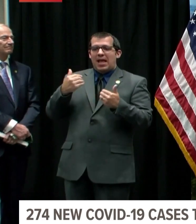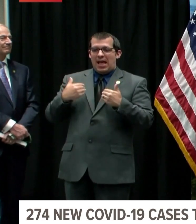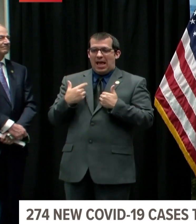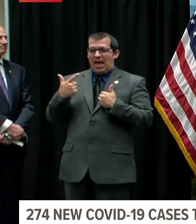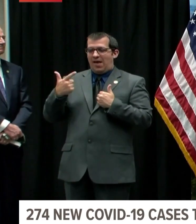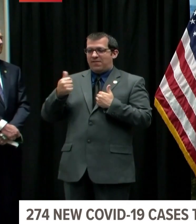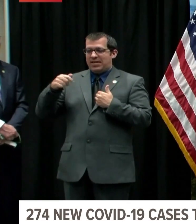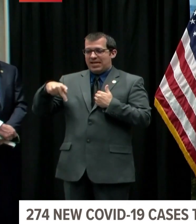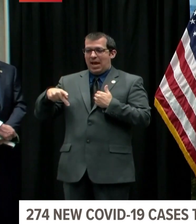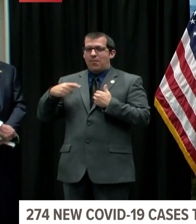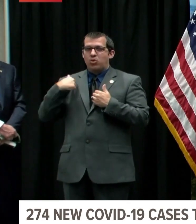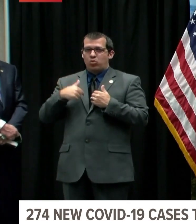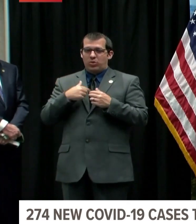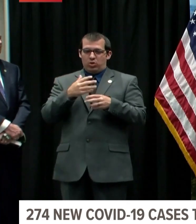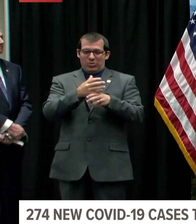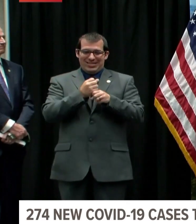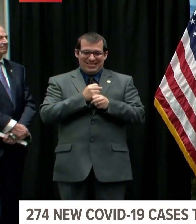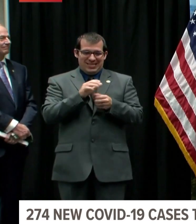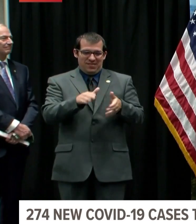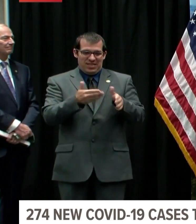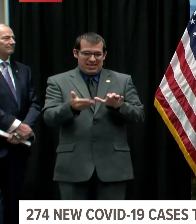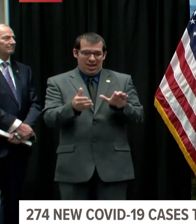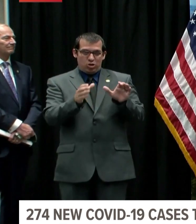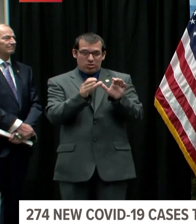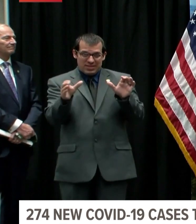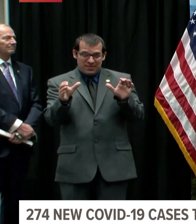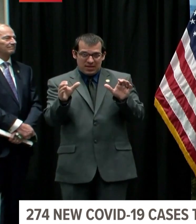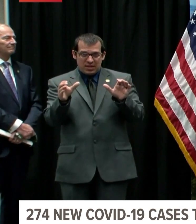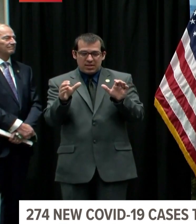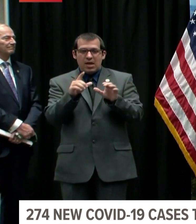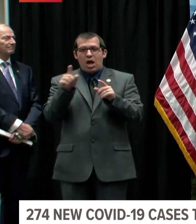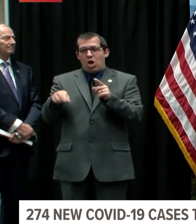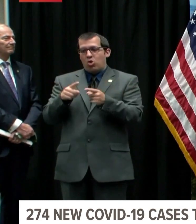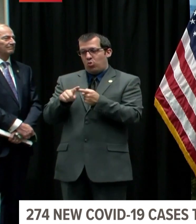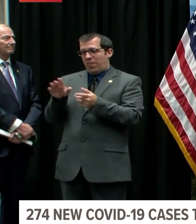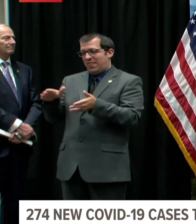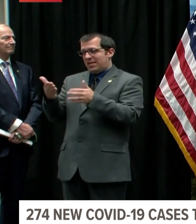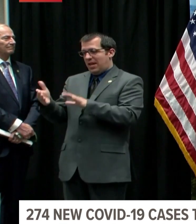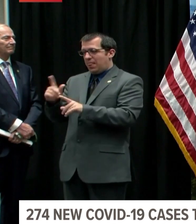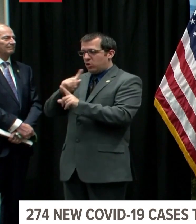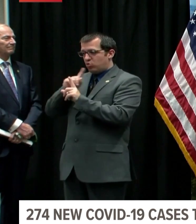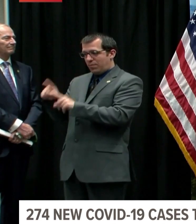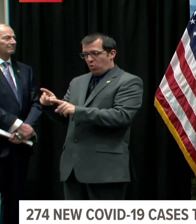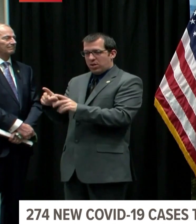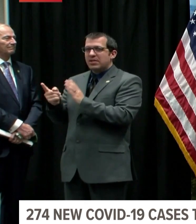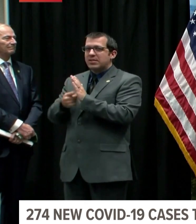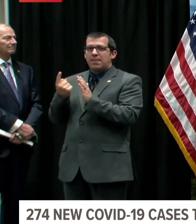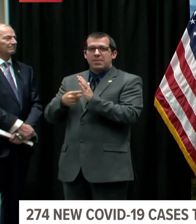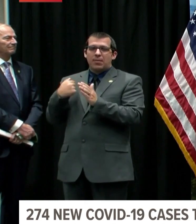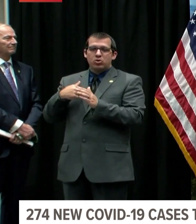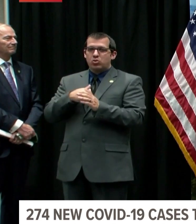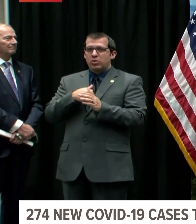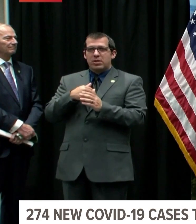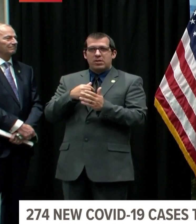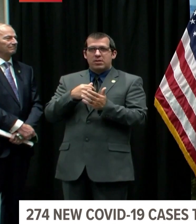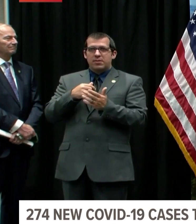when we receive the death certificate and when the death is reported. Sometimes we don't get